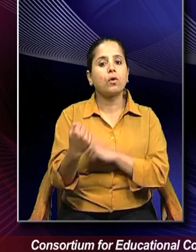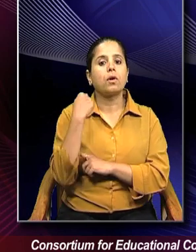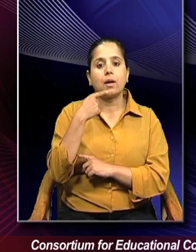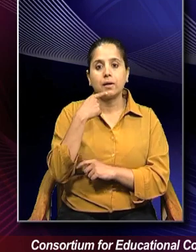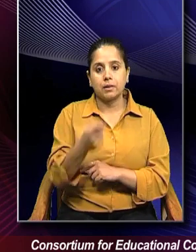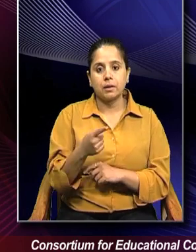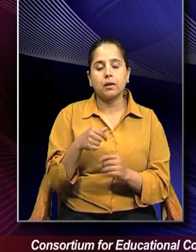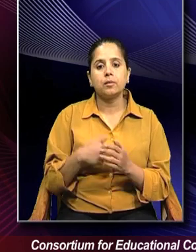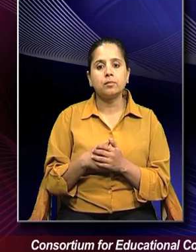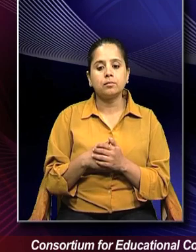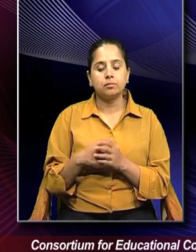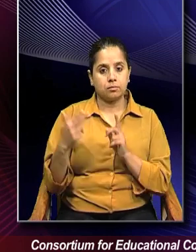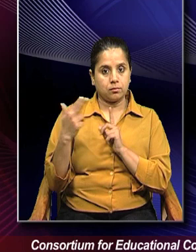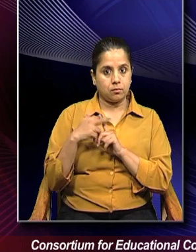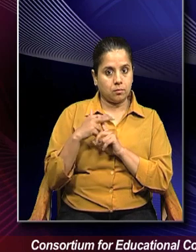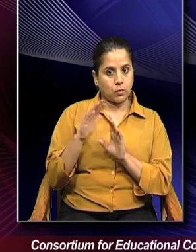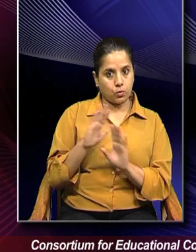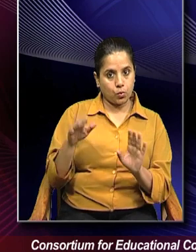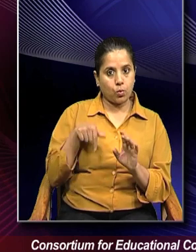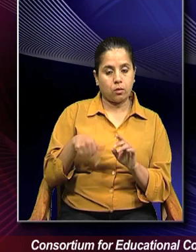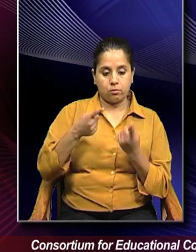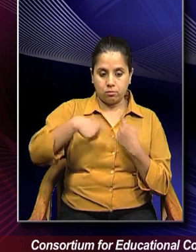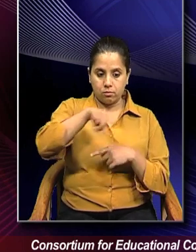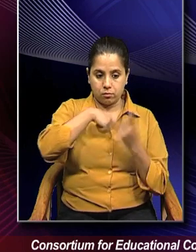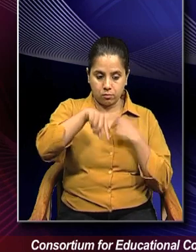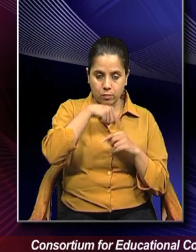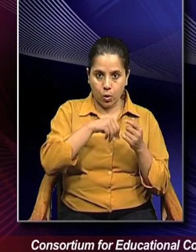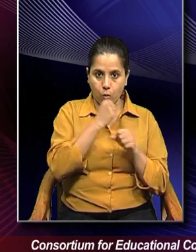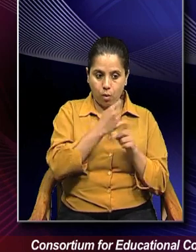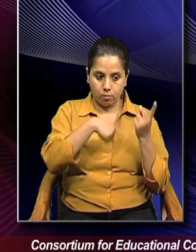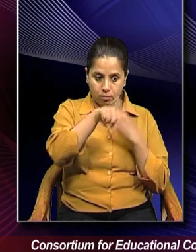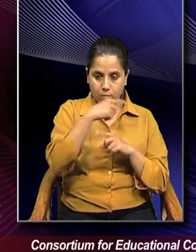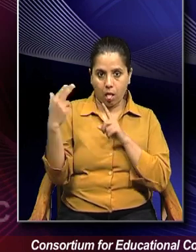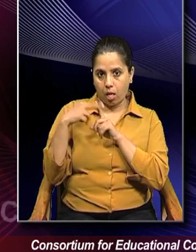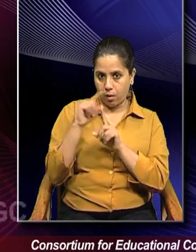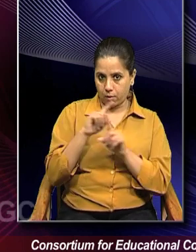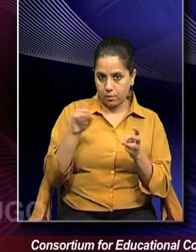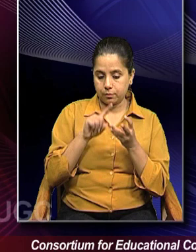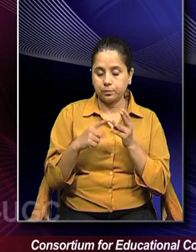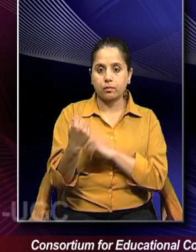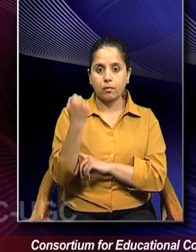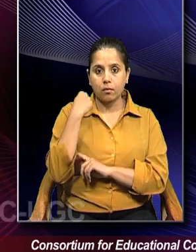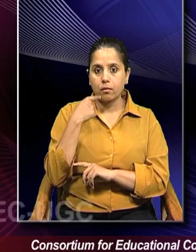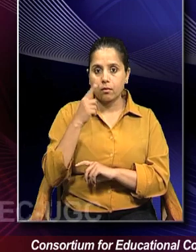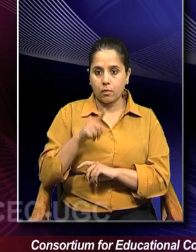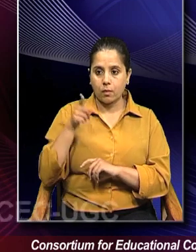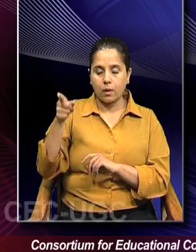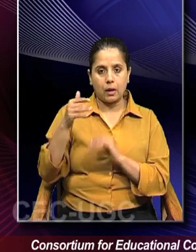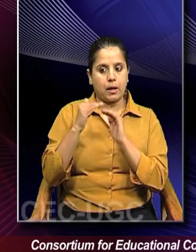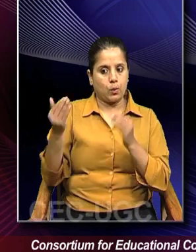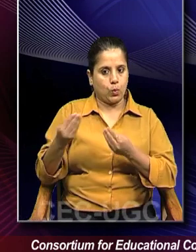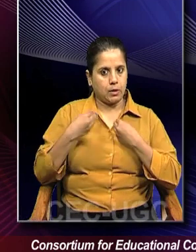of non-intervention in internal affairs of states, and the right to be treated